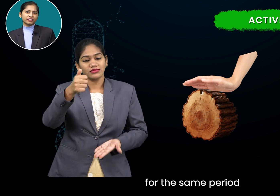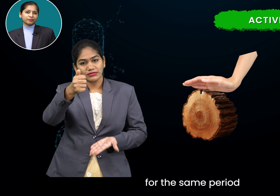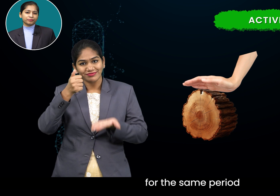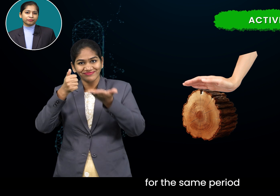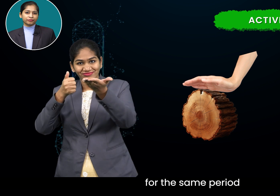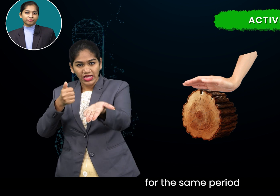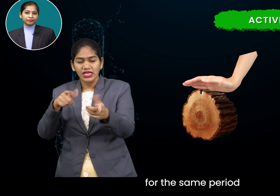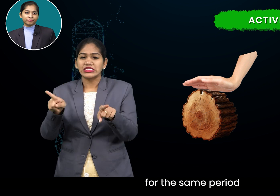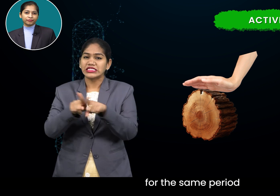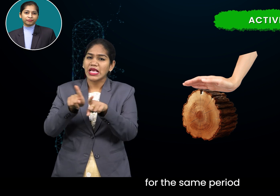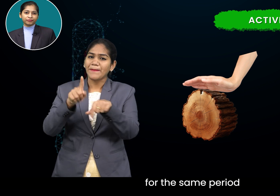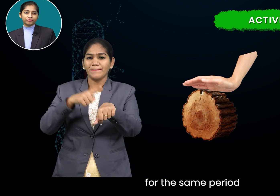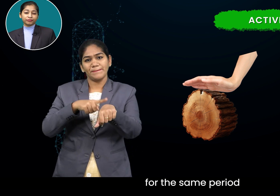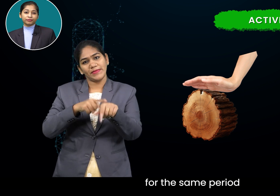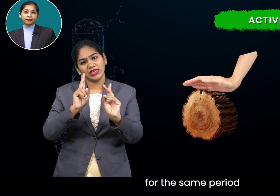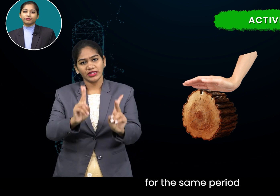period.